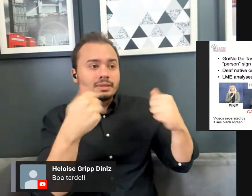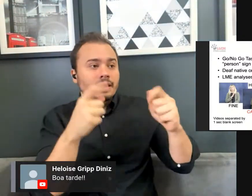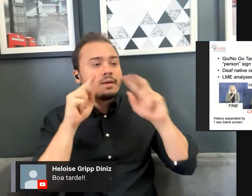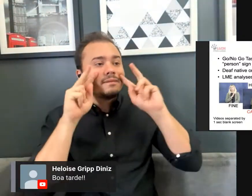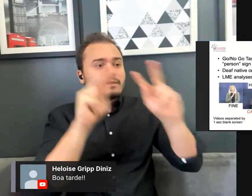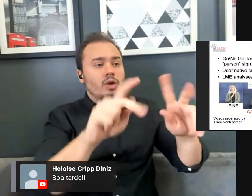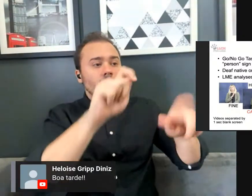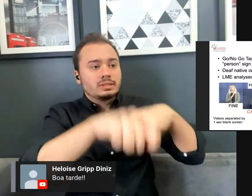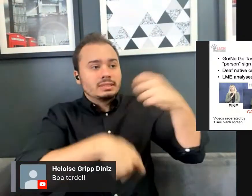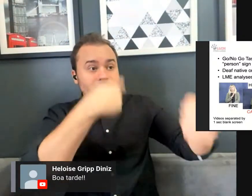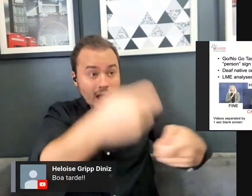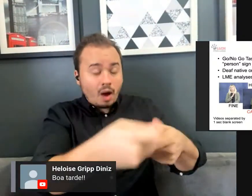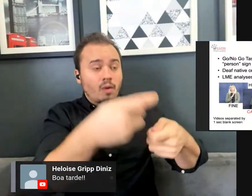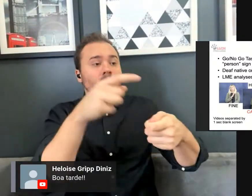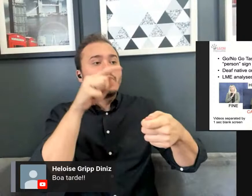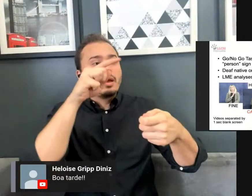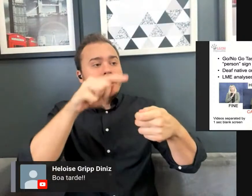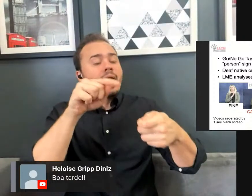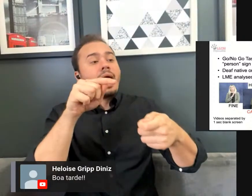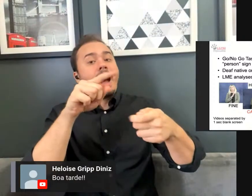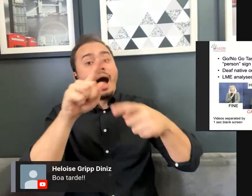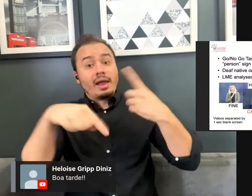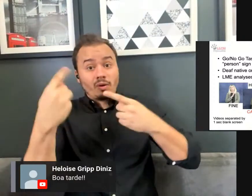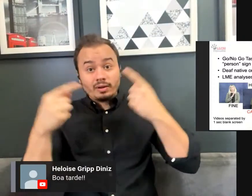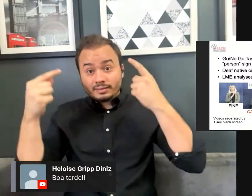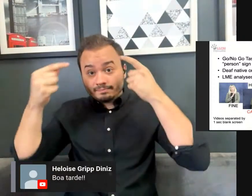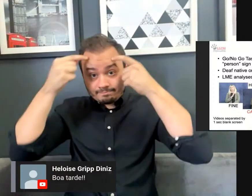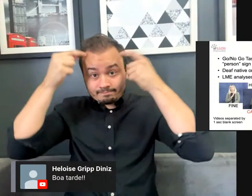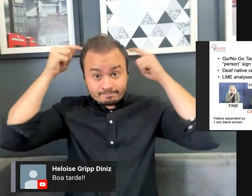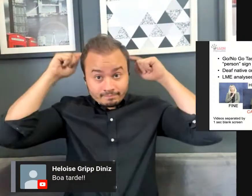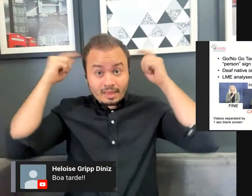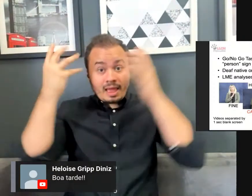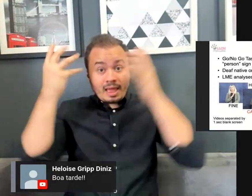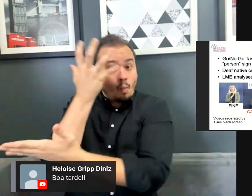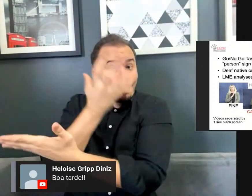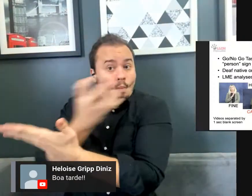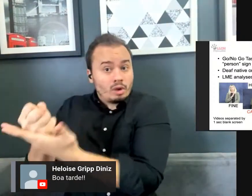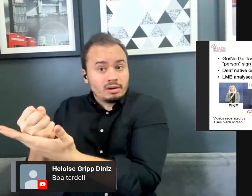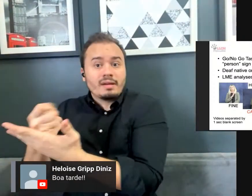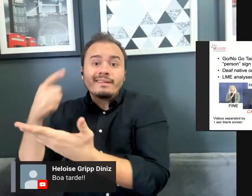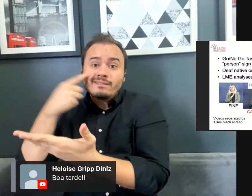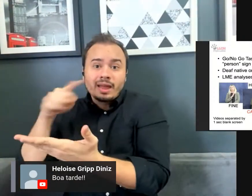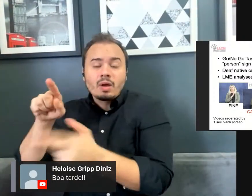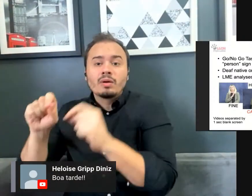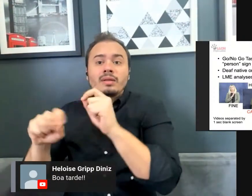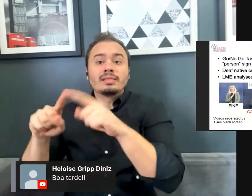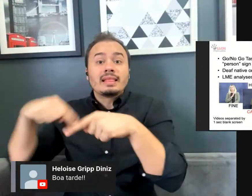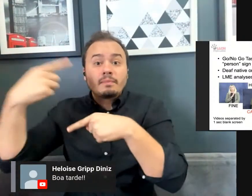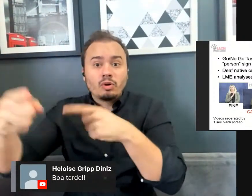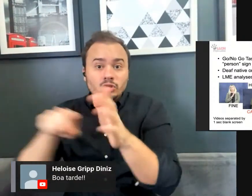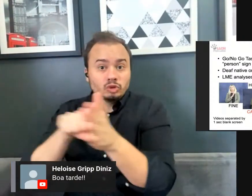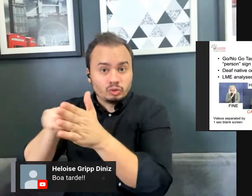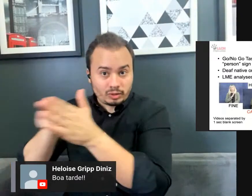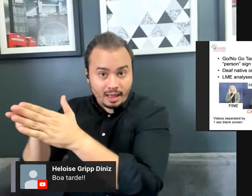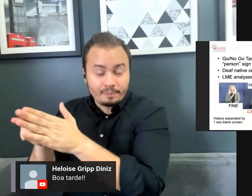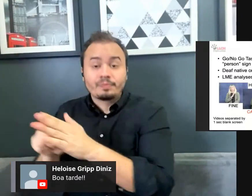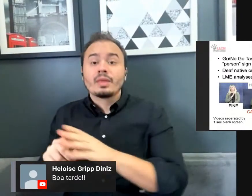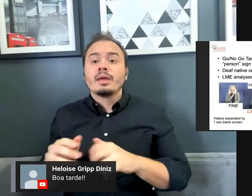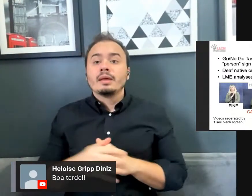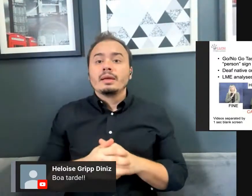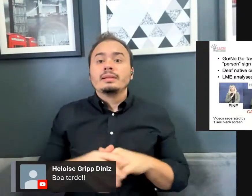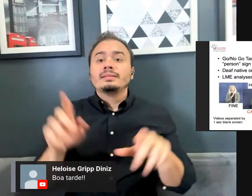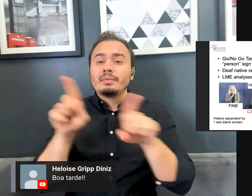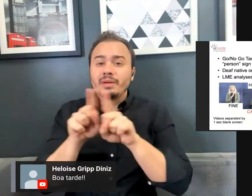And one last important thing is that we used linear mixed effects analyses, LME